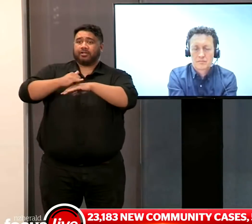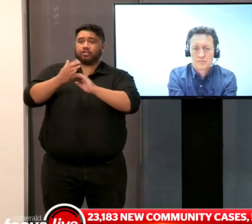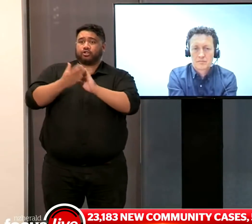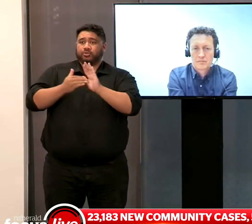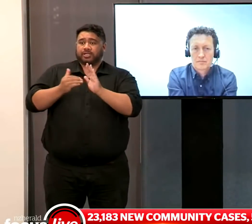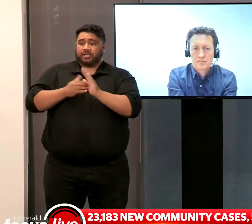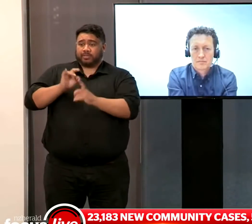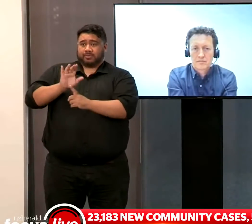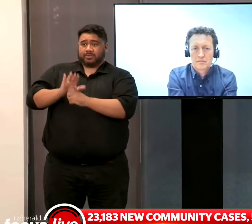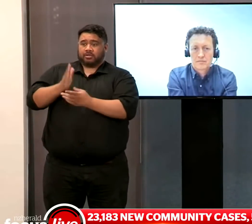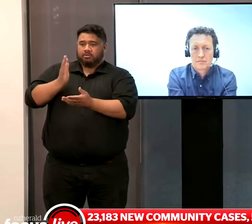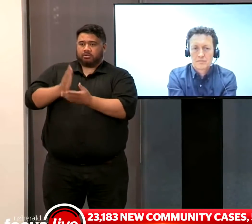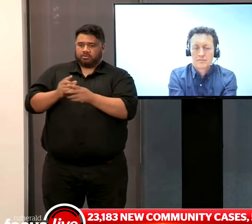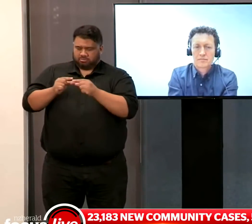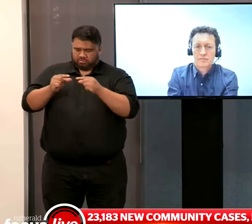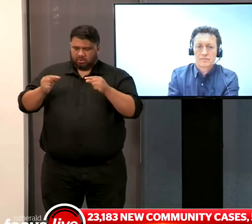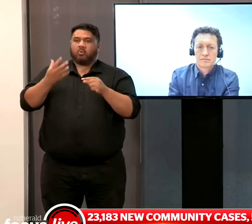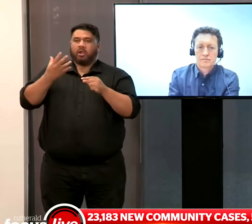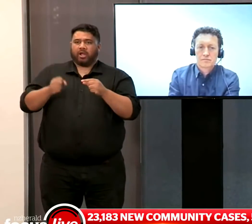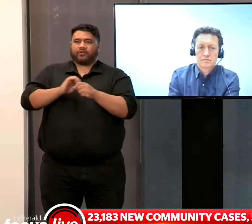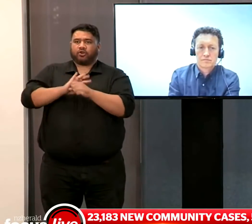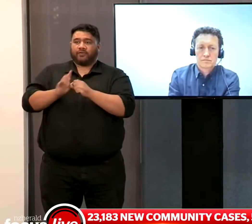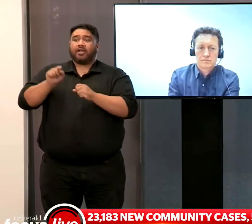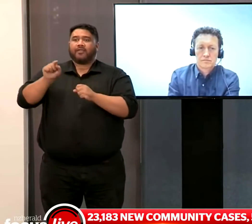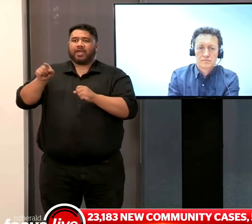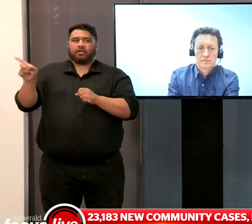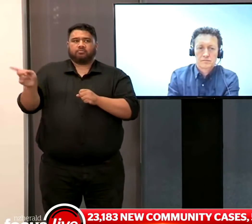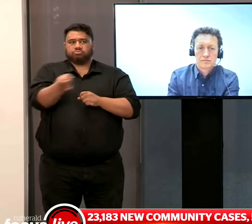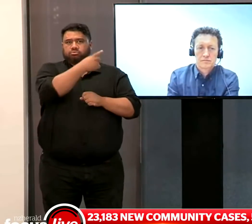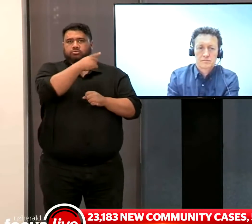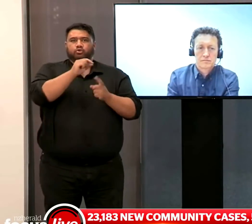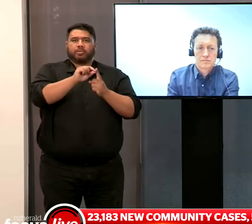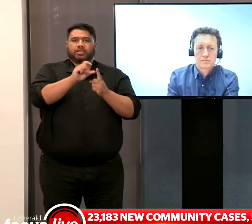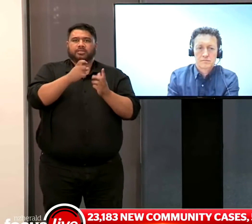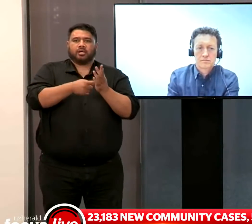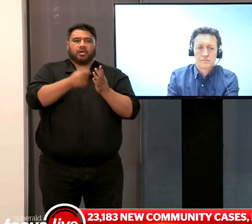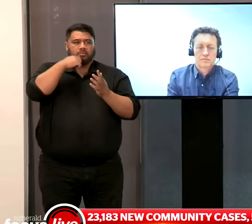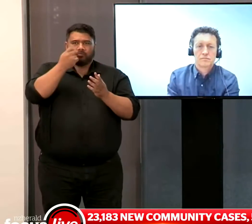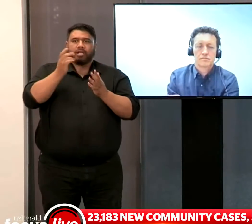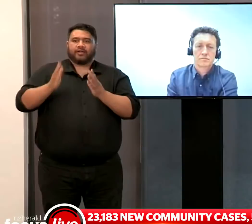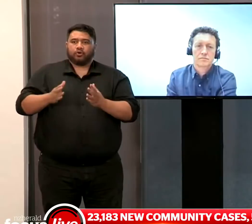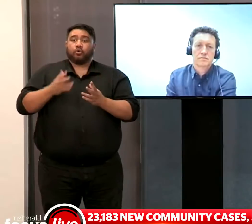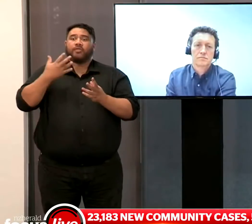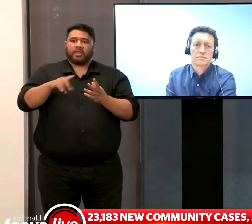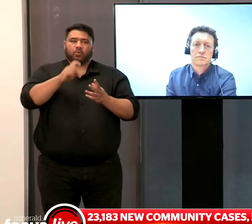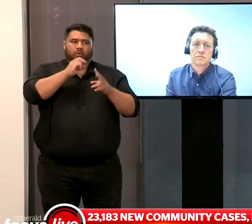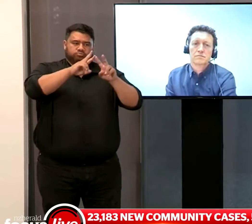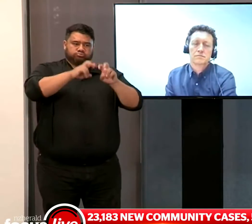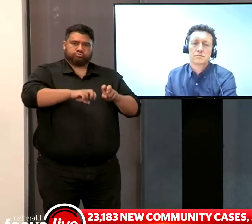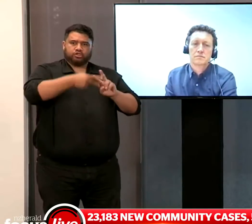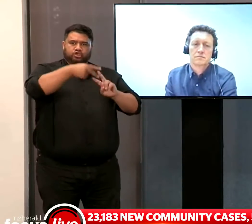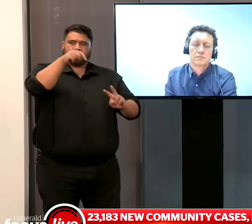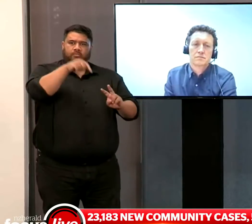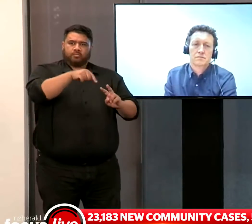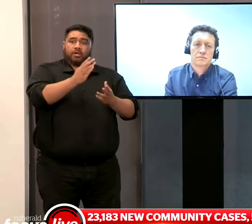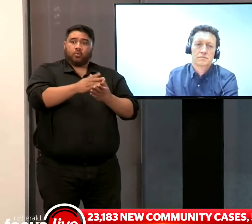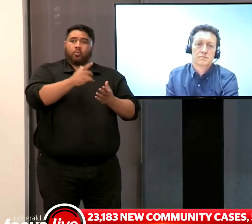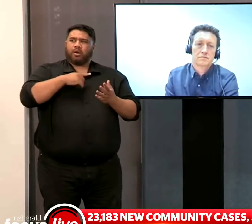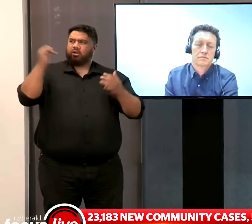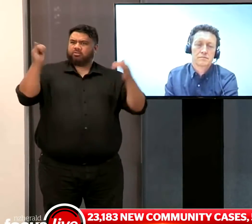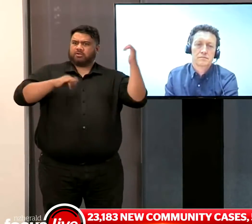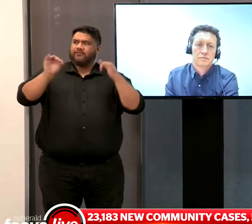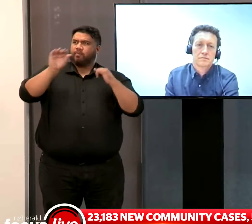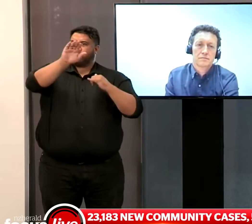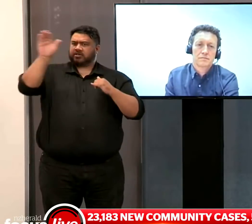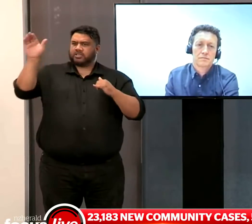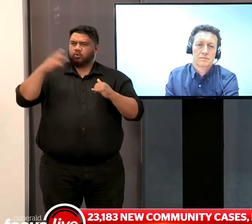return a positive rapid antigen test. They then have to have a PCR test, and those will also be sequenced to help with our sort of border surveillance